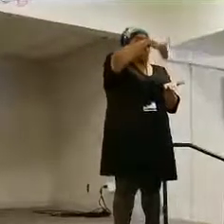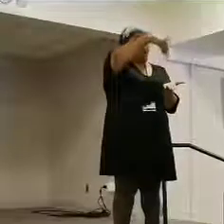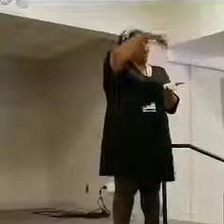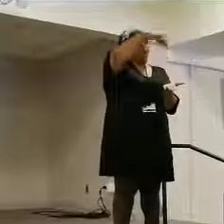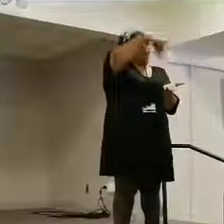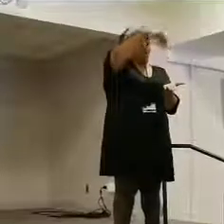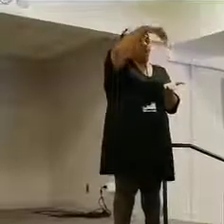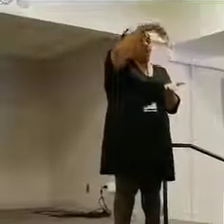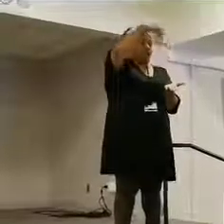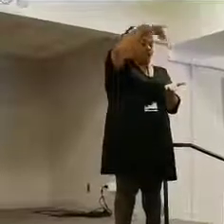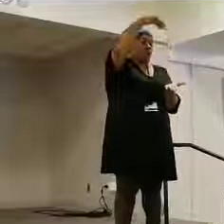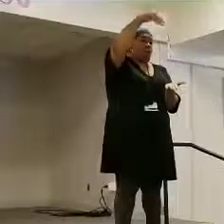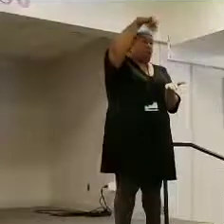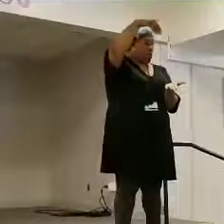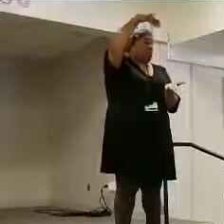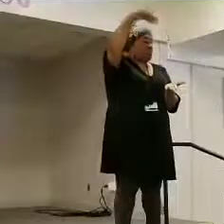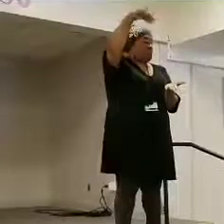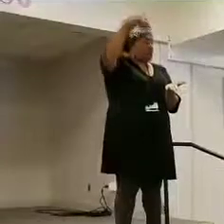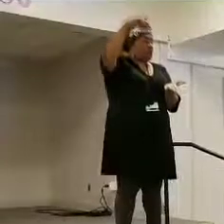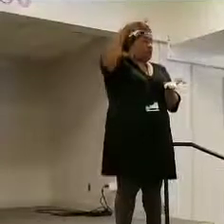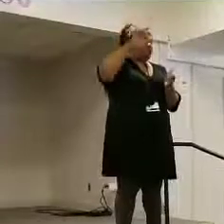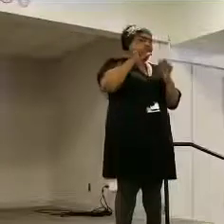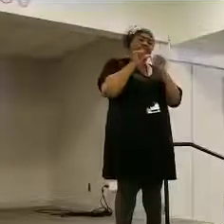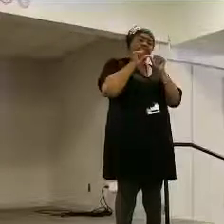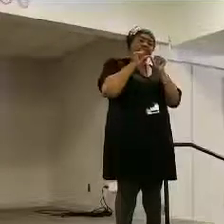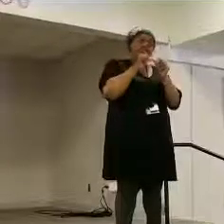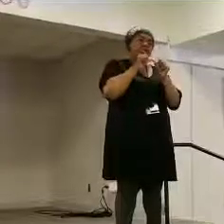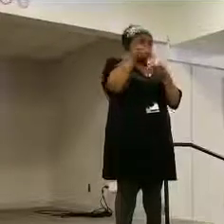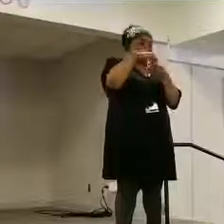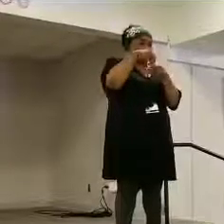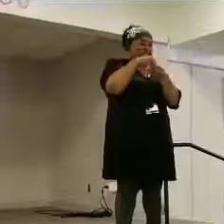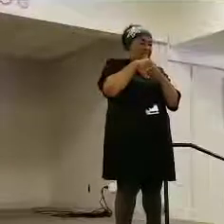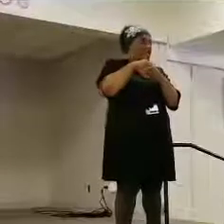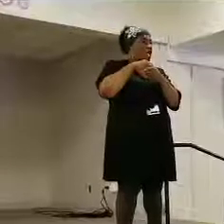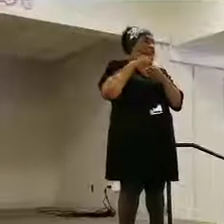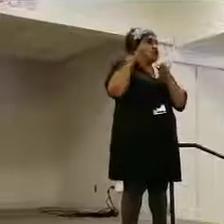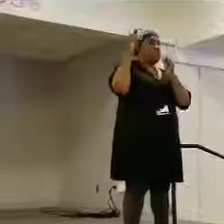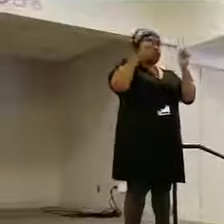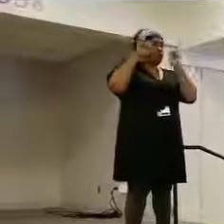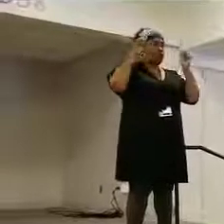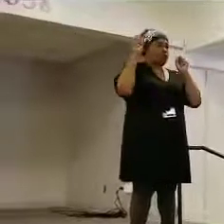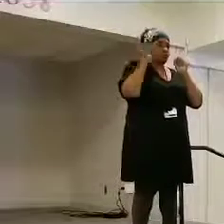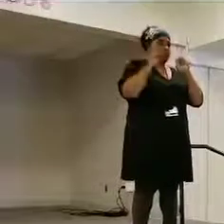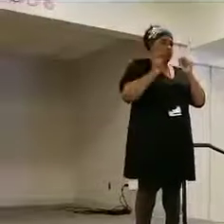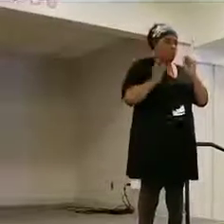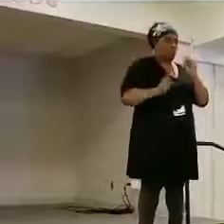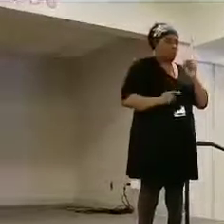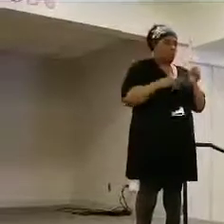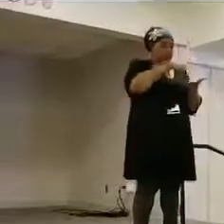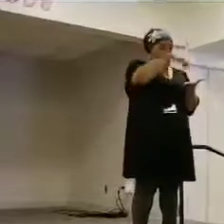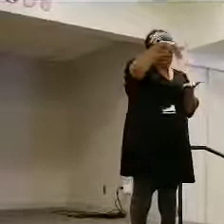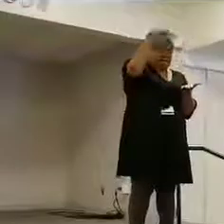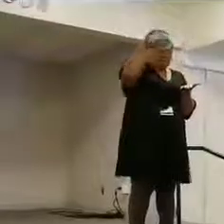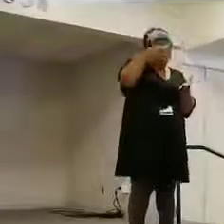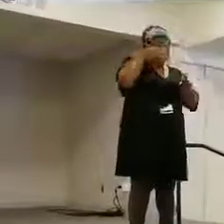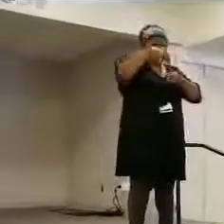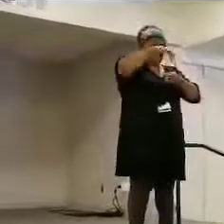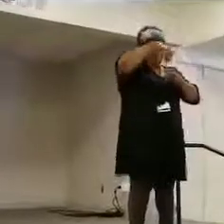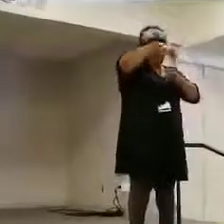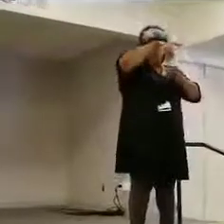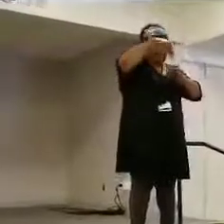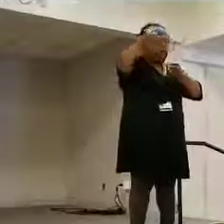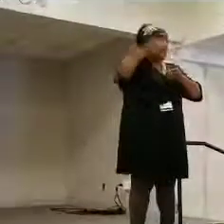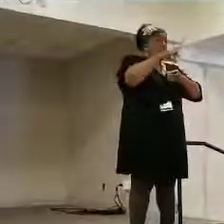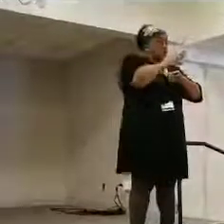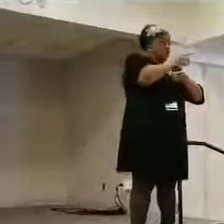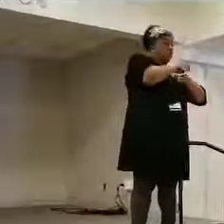around. In most thunderstorms, this air column is between 2 and 6 miles wide. And for the most